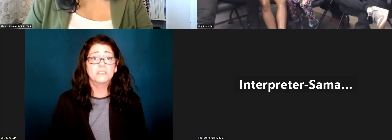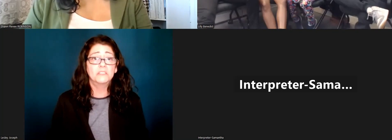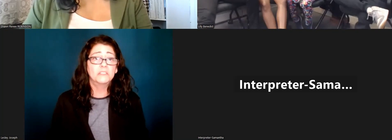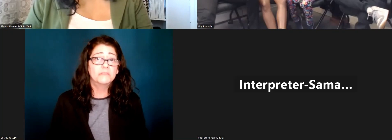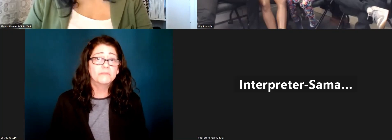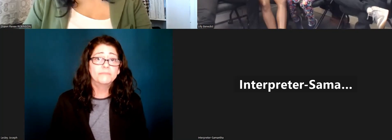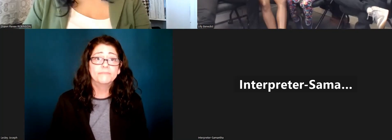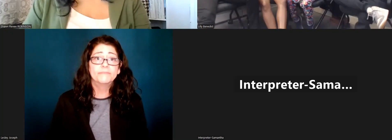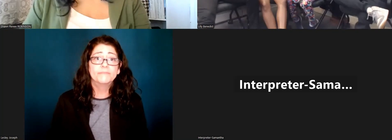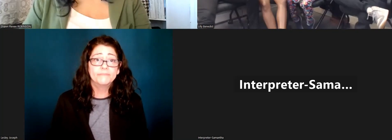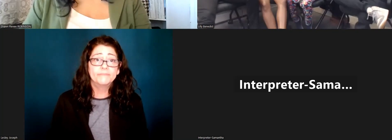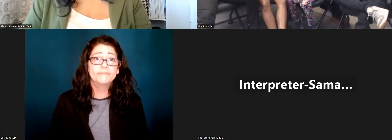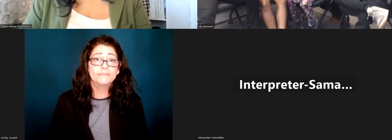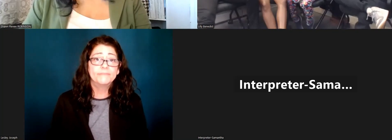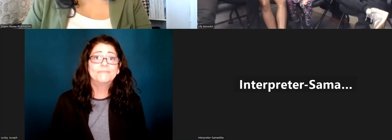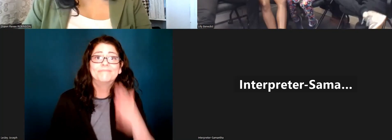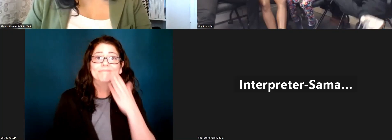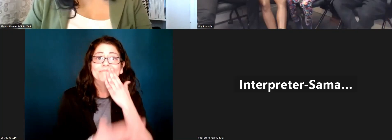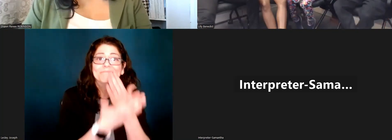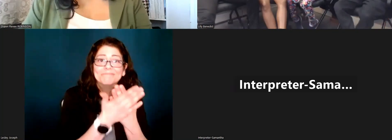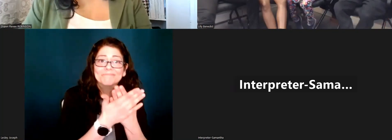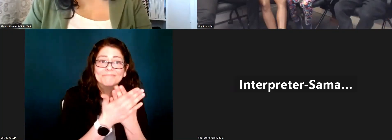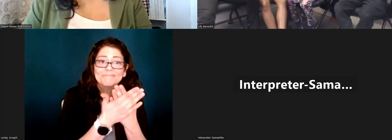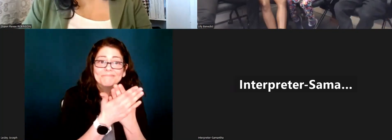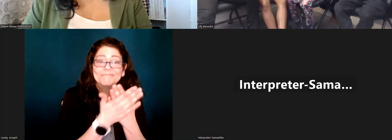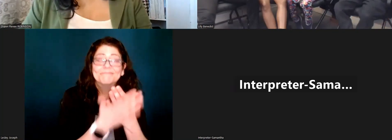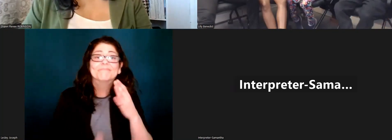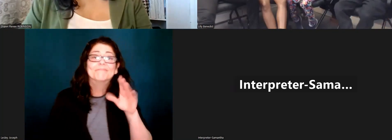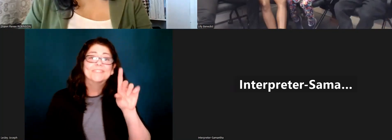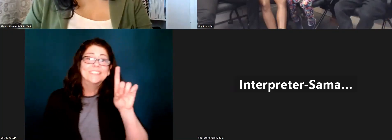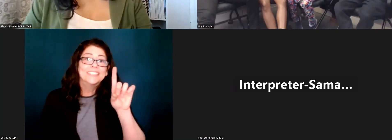yeah. Good, good, good. And Destiny?